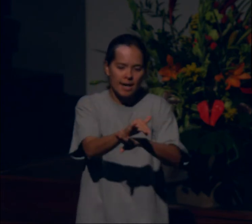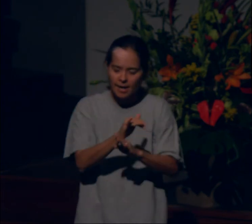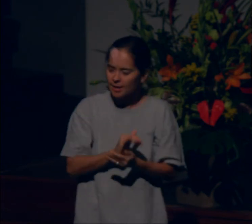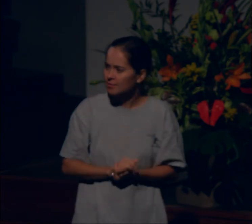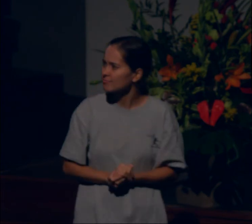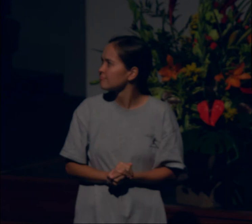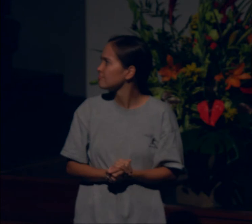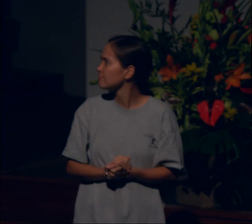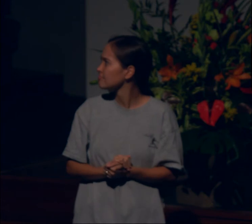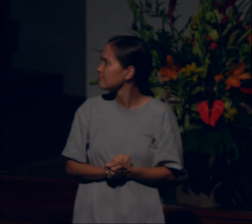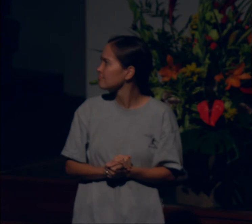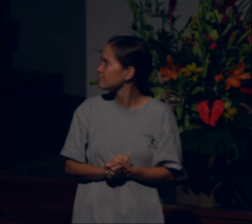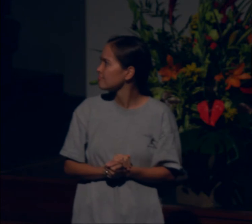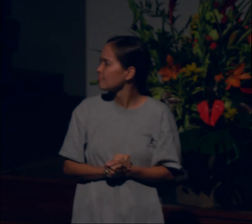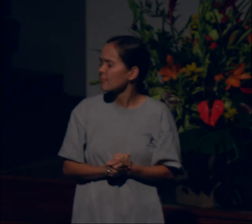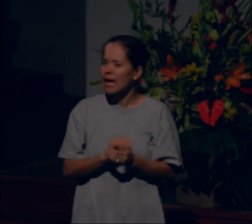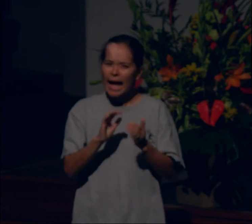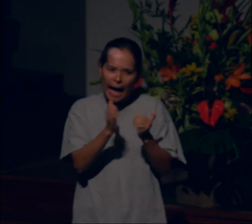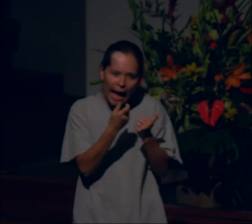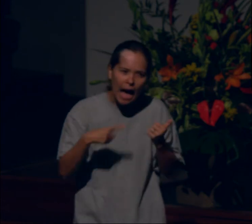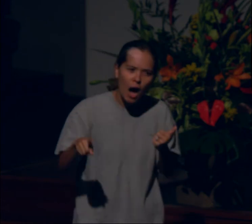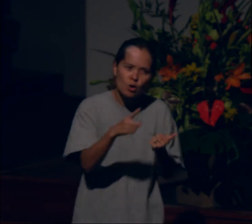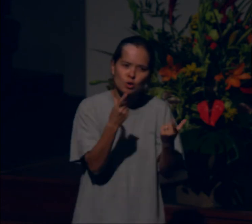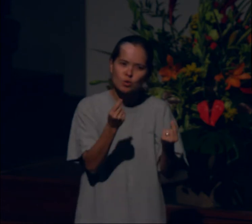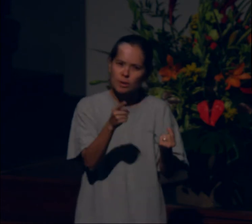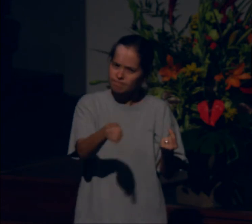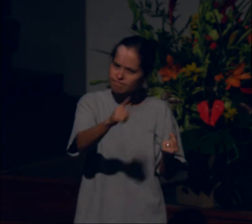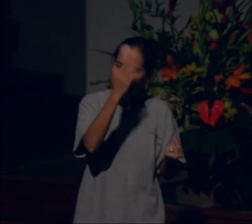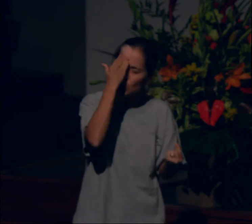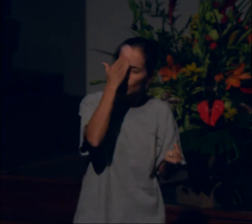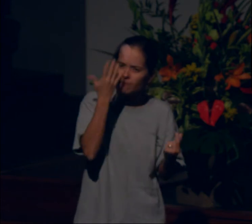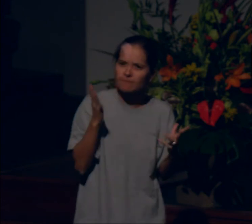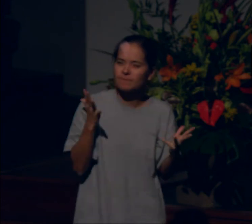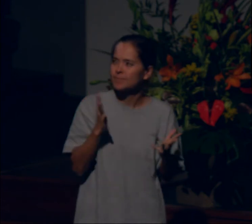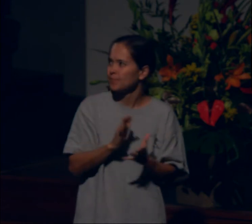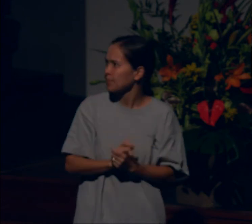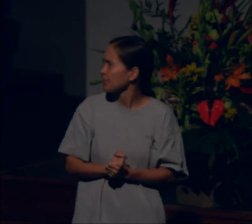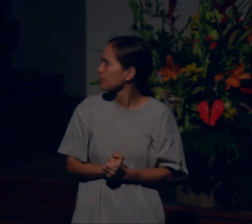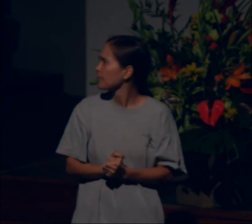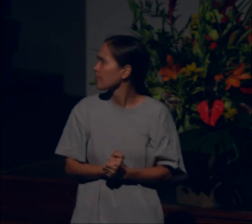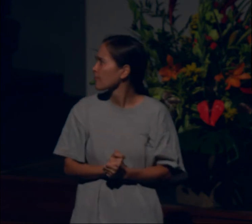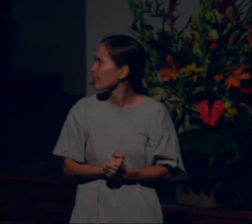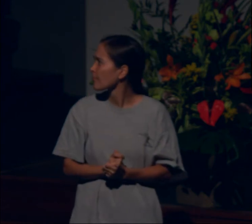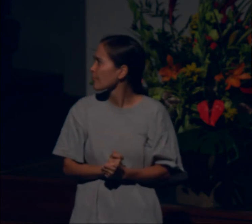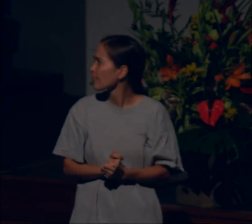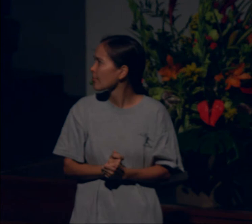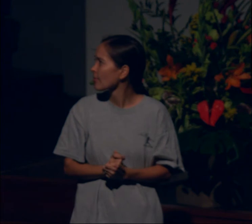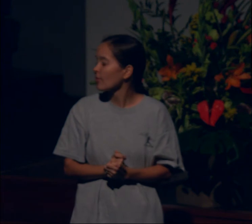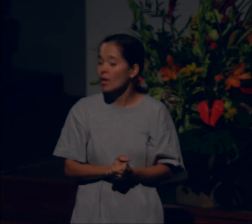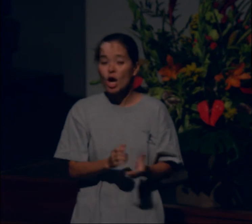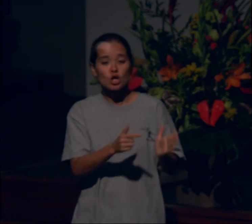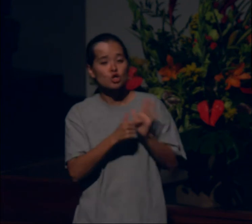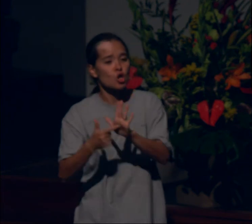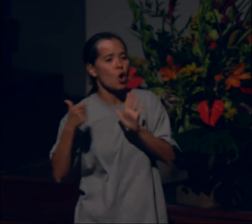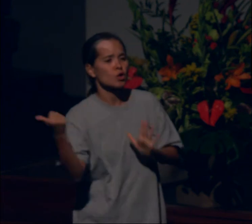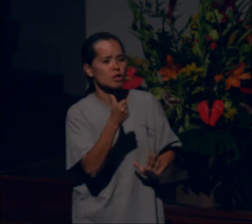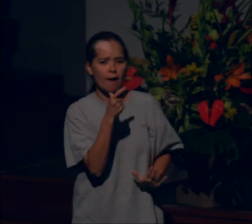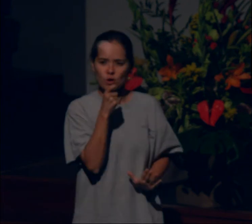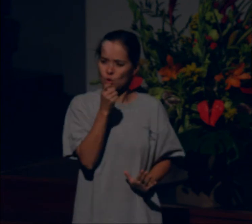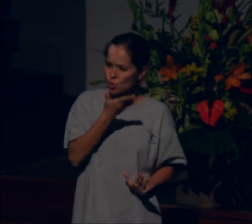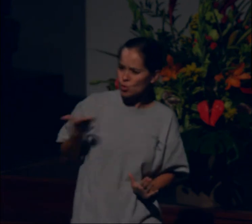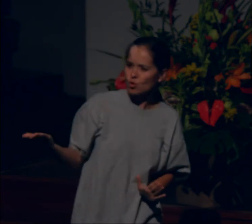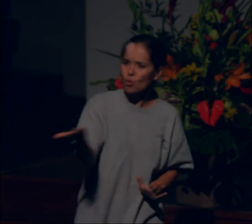and about how you're supposed to do it. You have shown yourselves just exactly who you